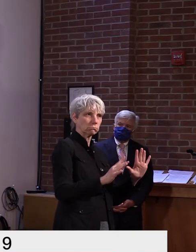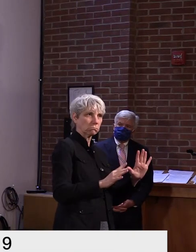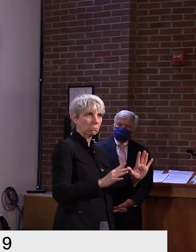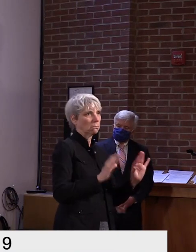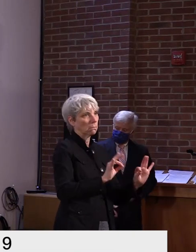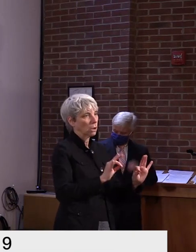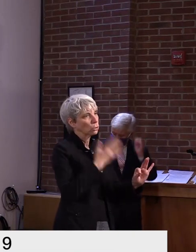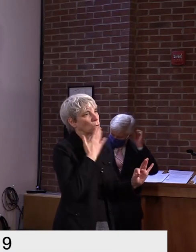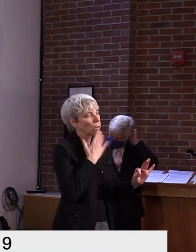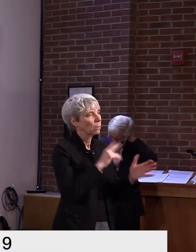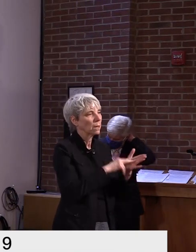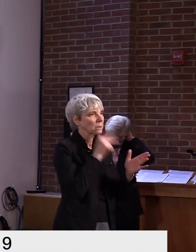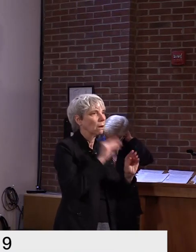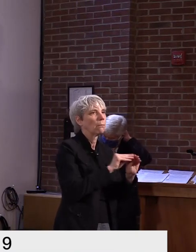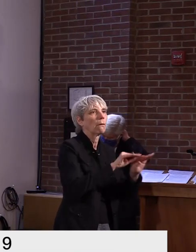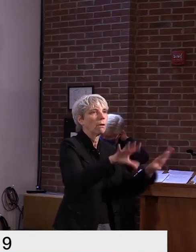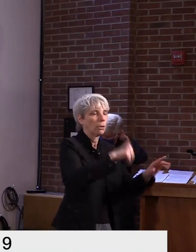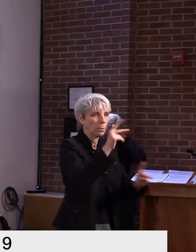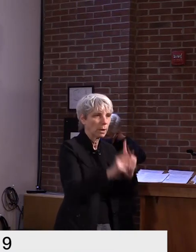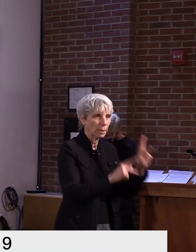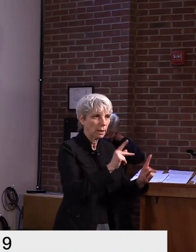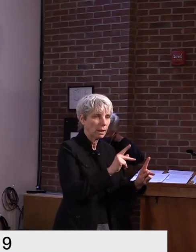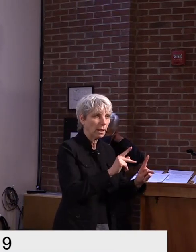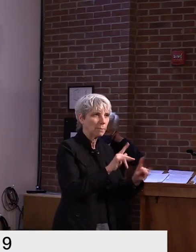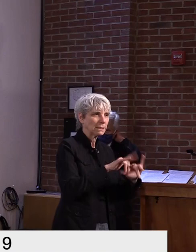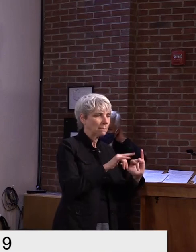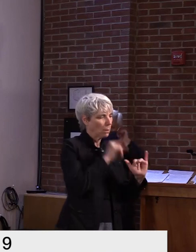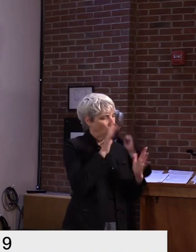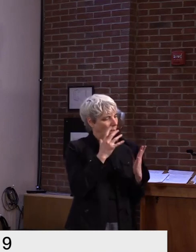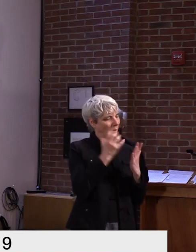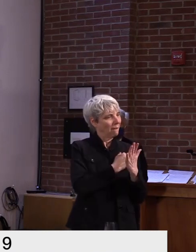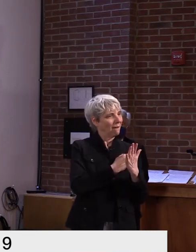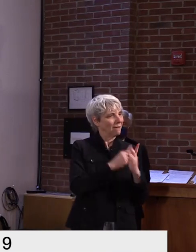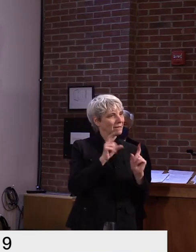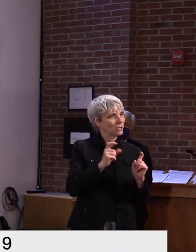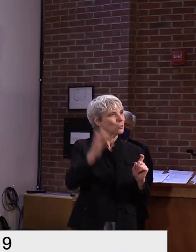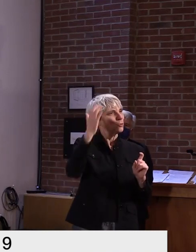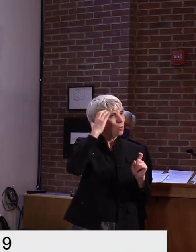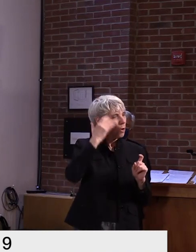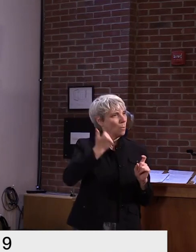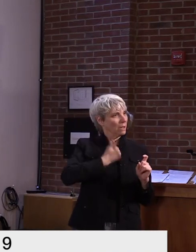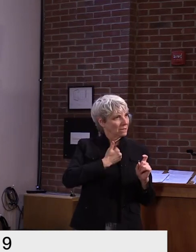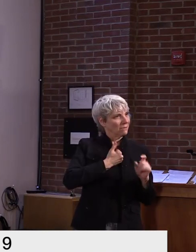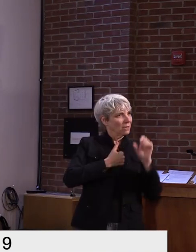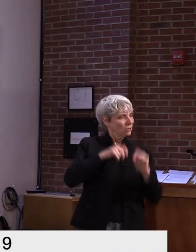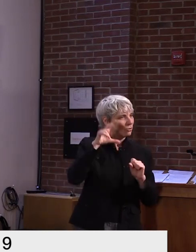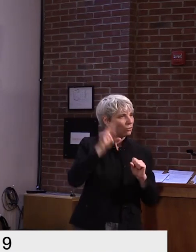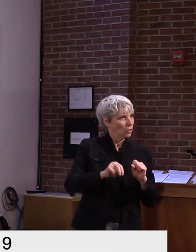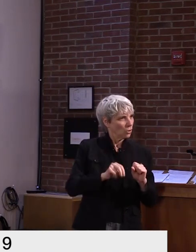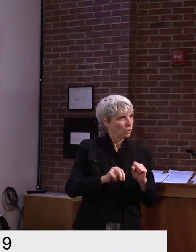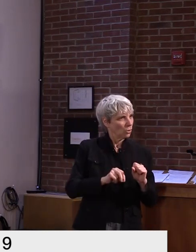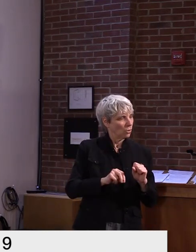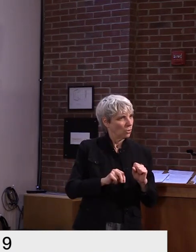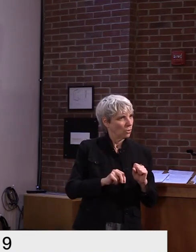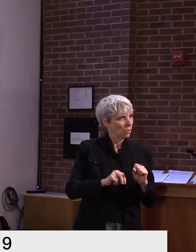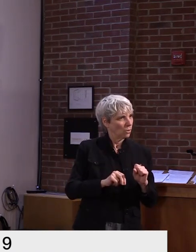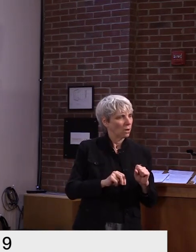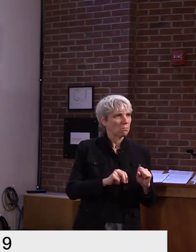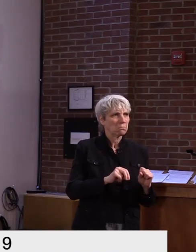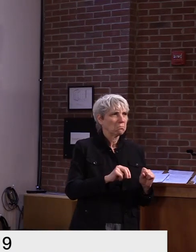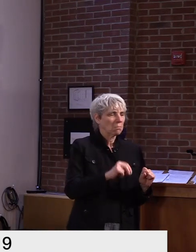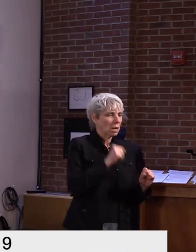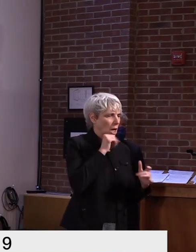they have the opportunity to be tested according to our current protocols. We're not worried about them exhausting our supplies